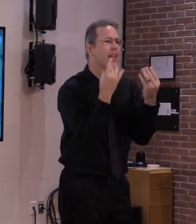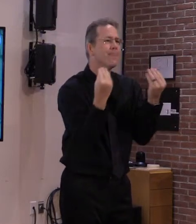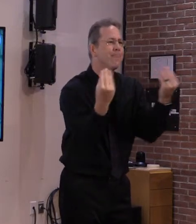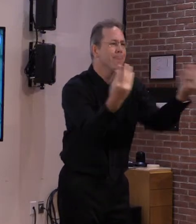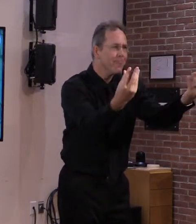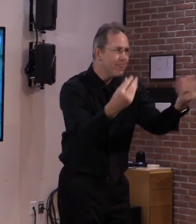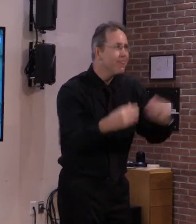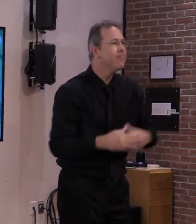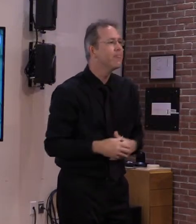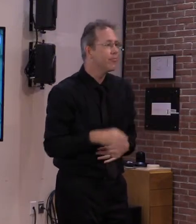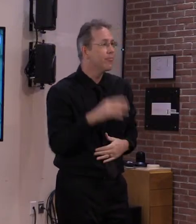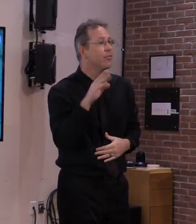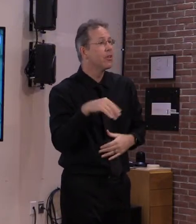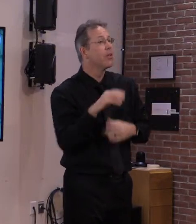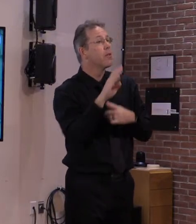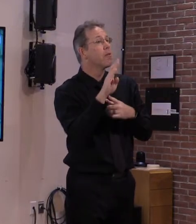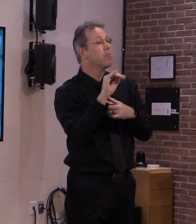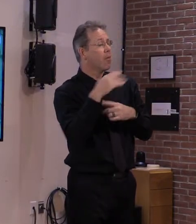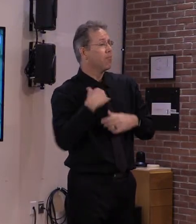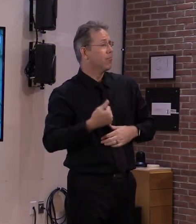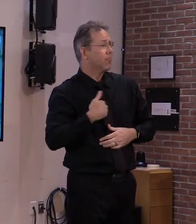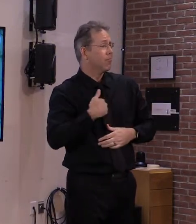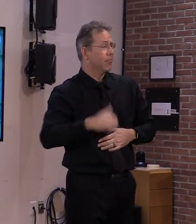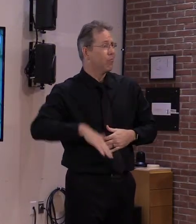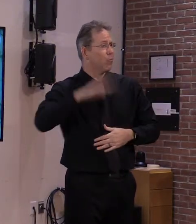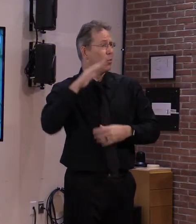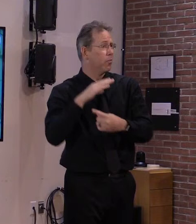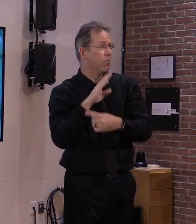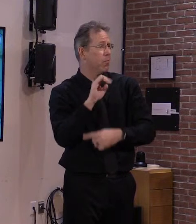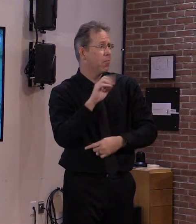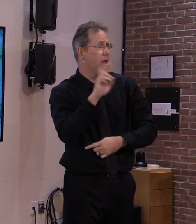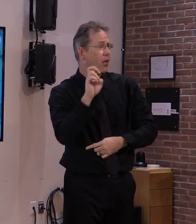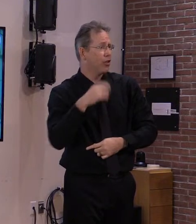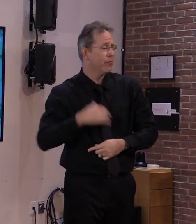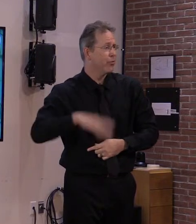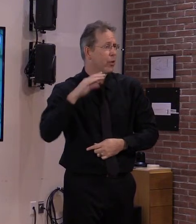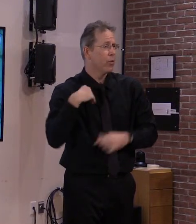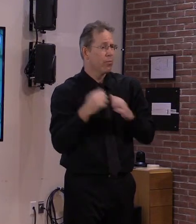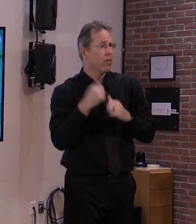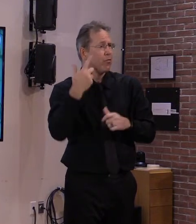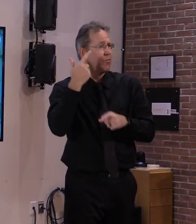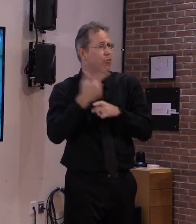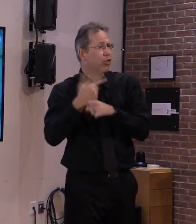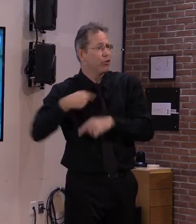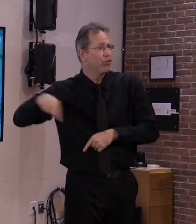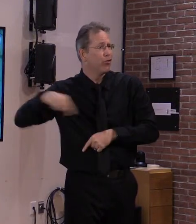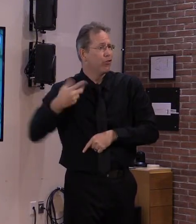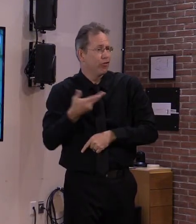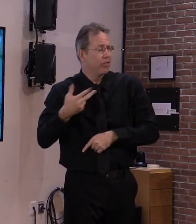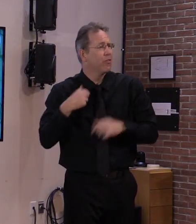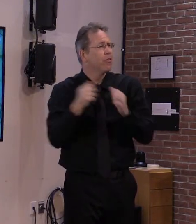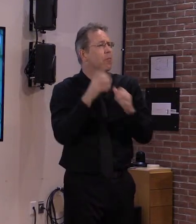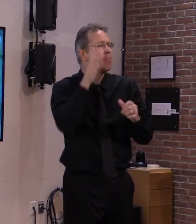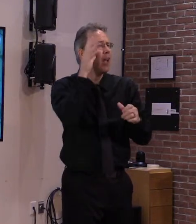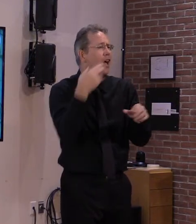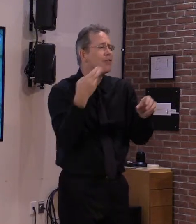Good morning, everyone. I hope everyone had a safe, happy, and COVID-free